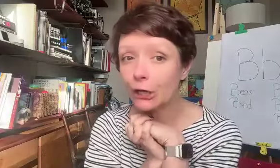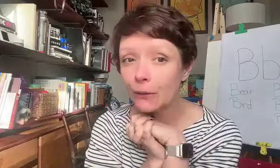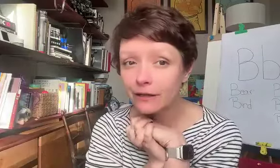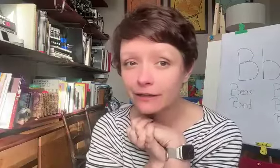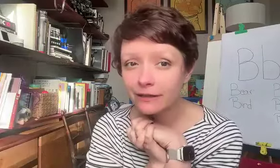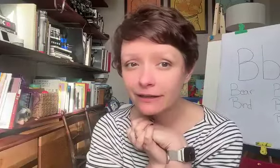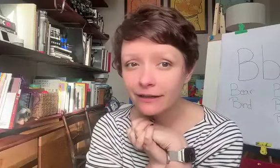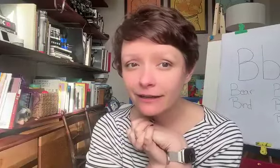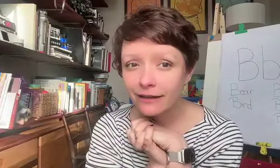blue?